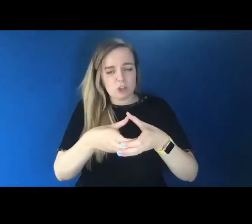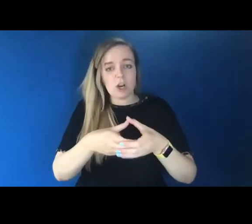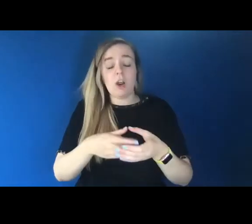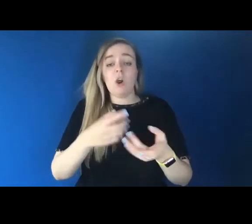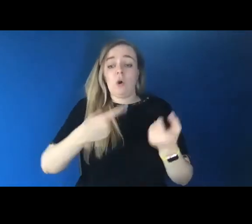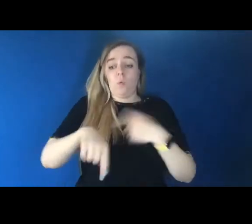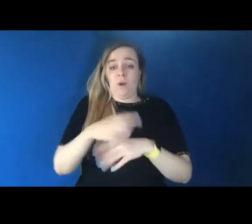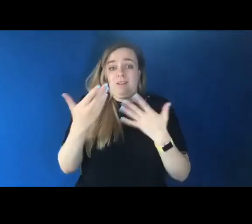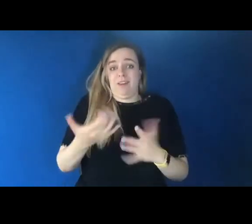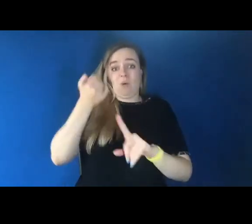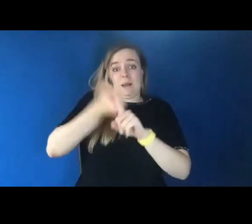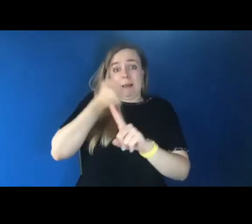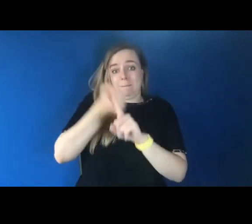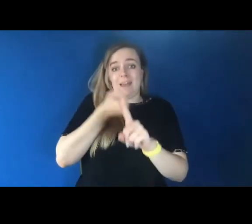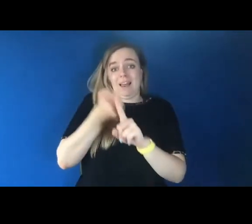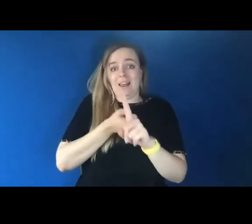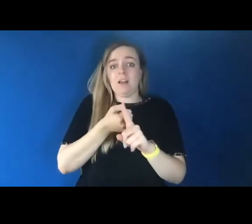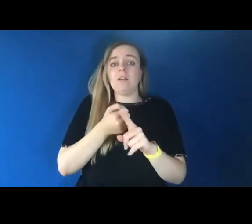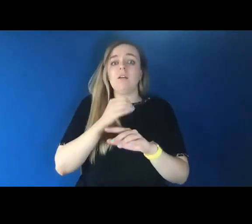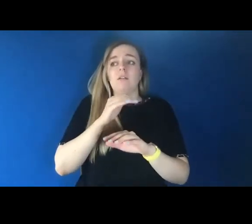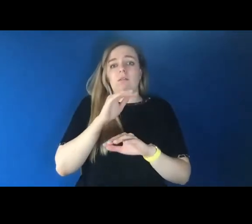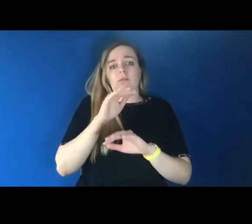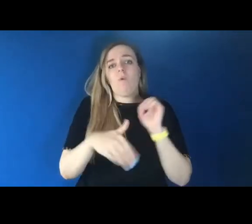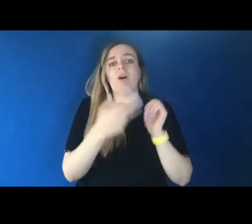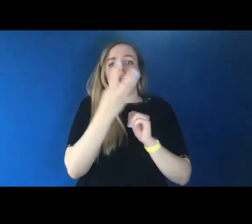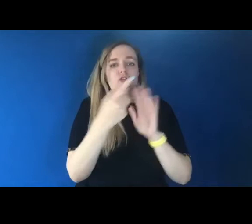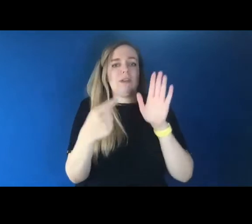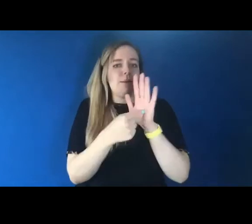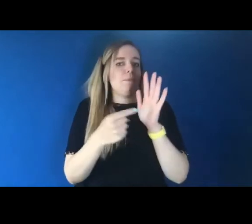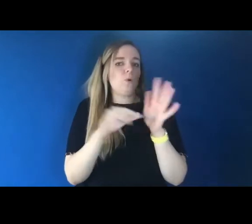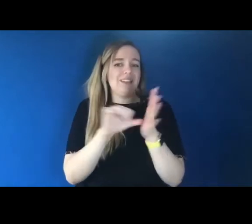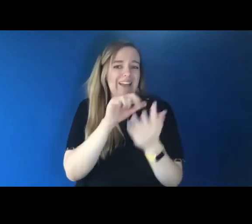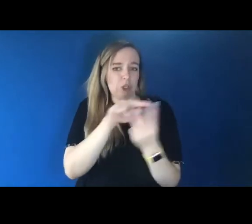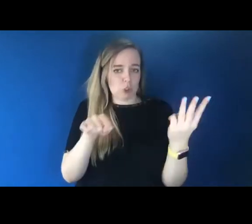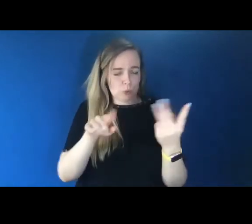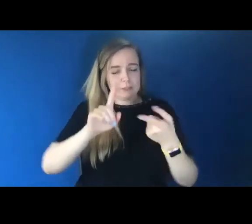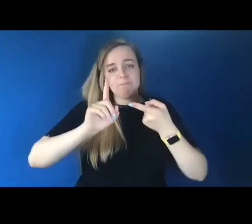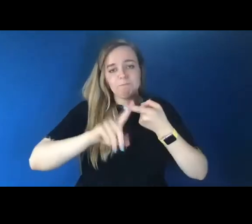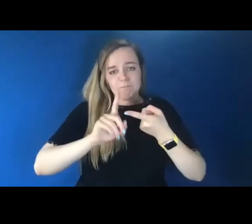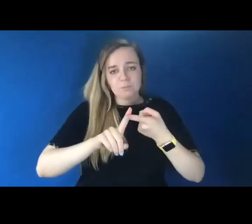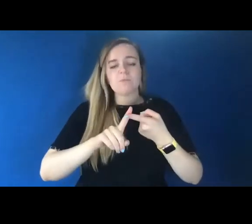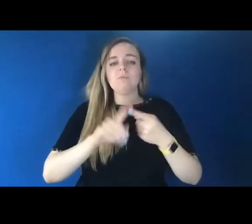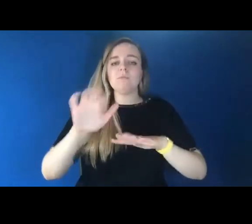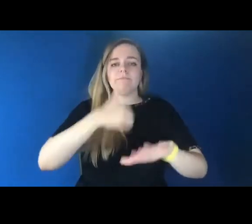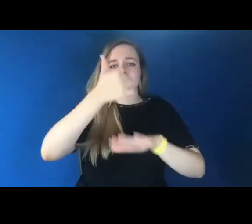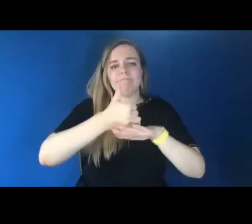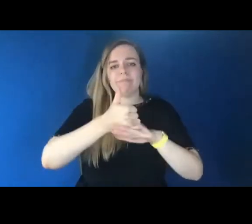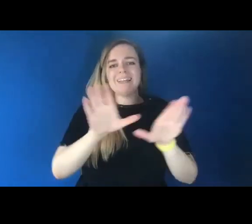currently campaigning around three important issues. Firstly, the establishment of